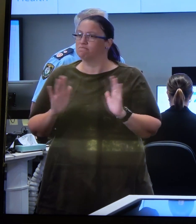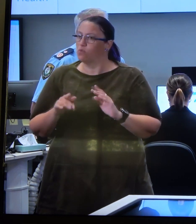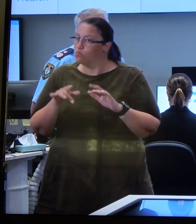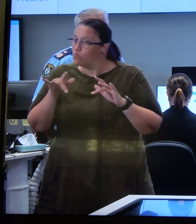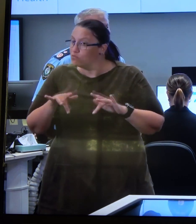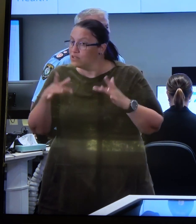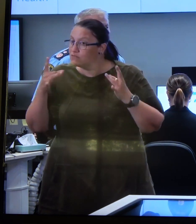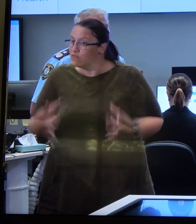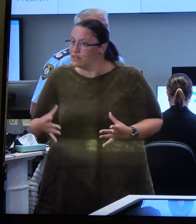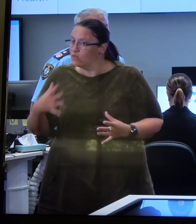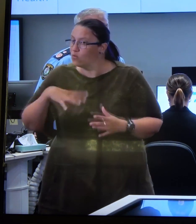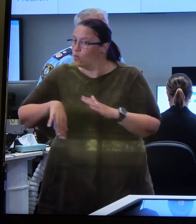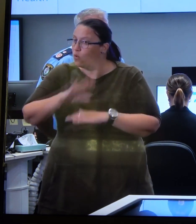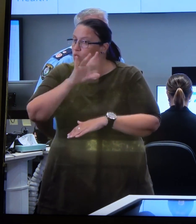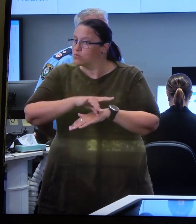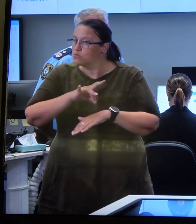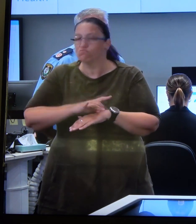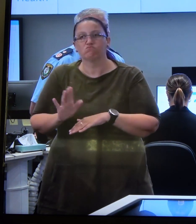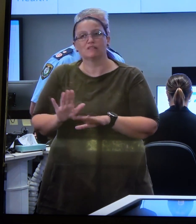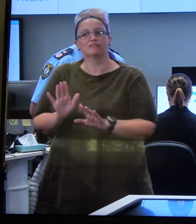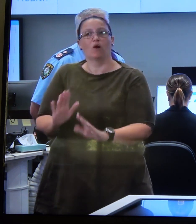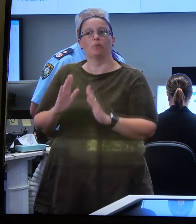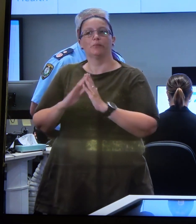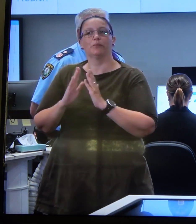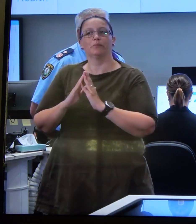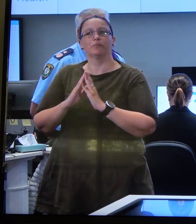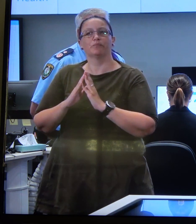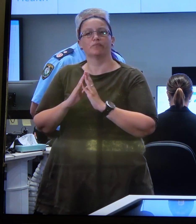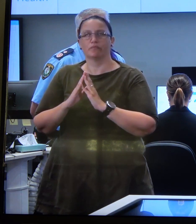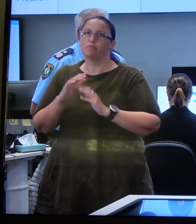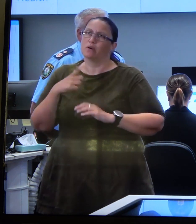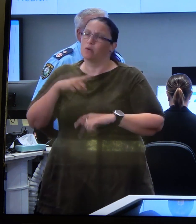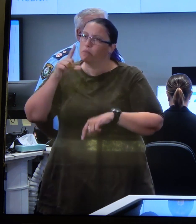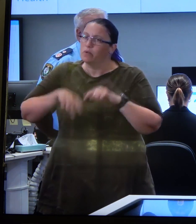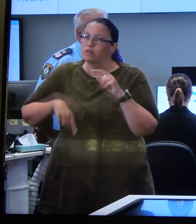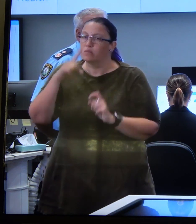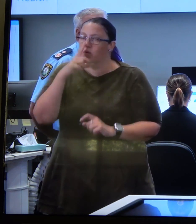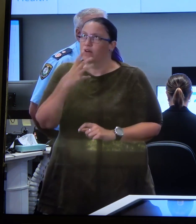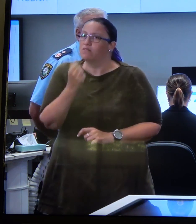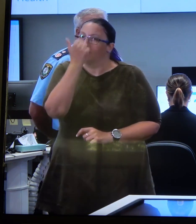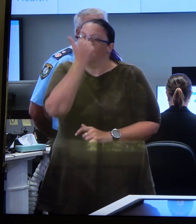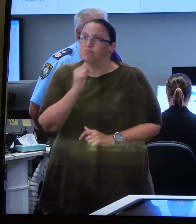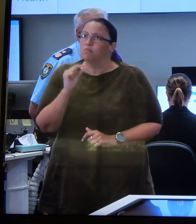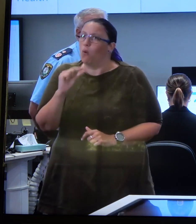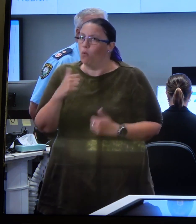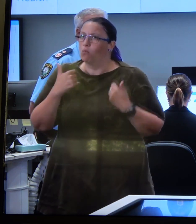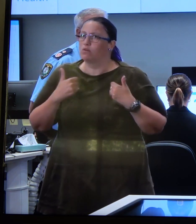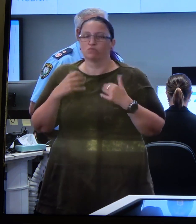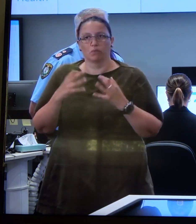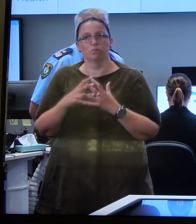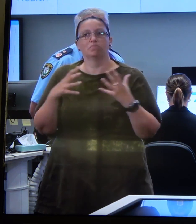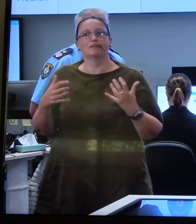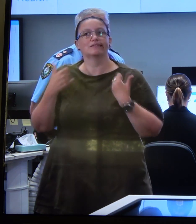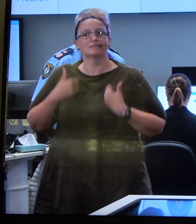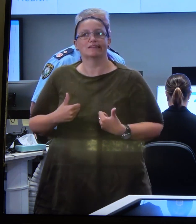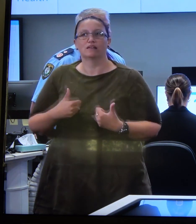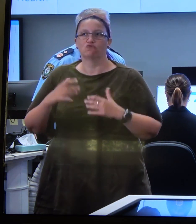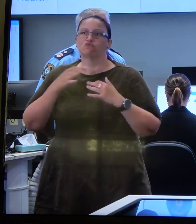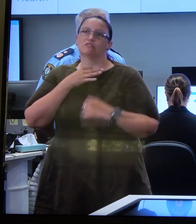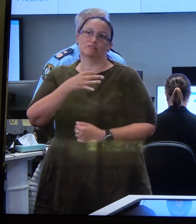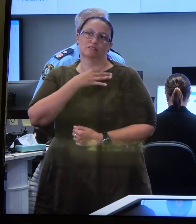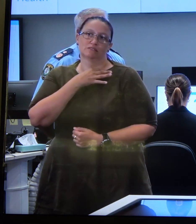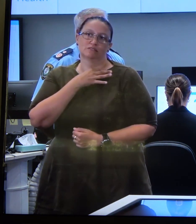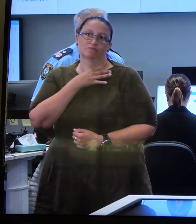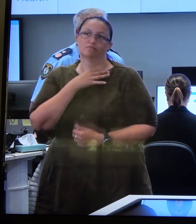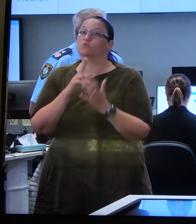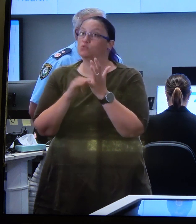them to hospital, despite the fact that many of them did have mild disease. We've had 5 deaths in